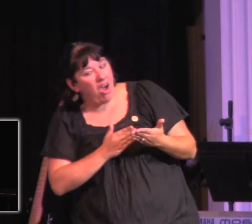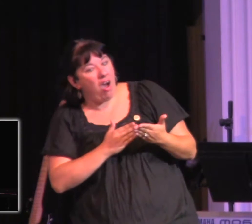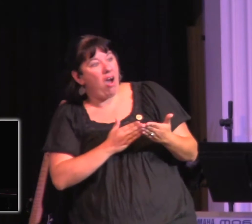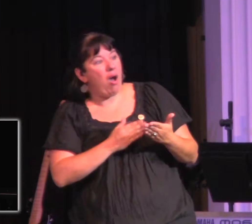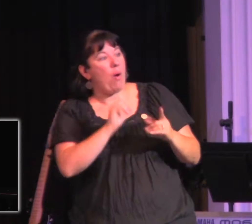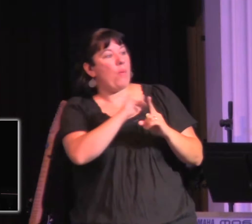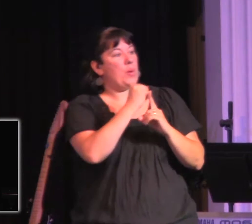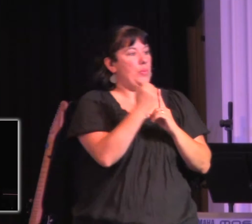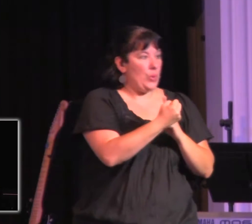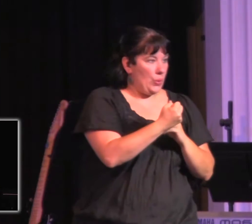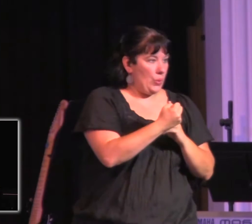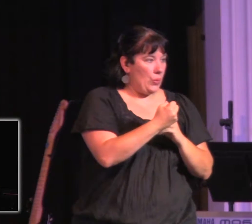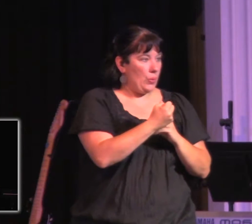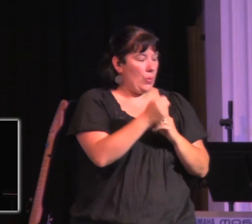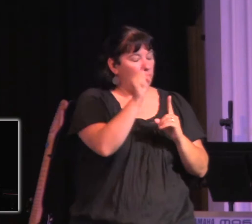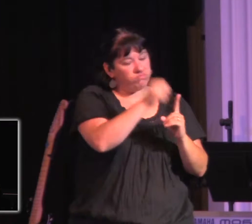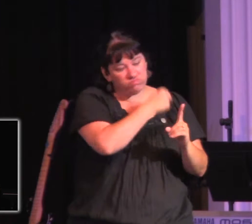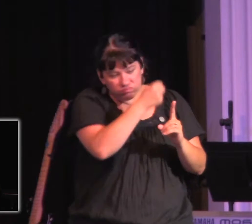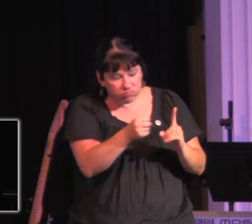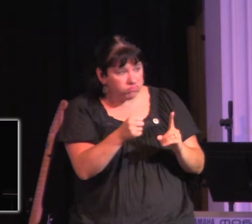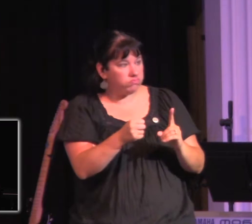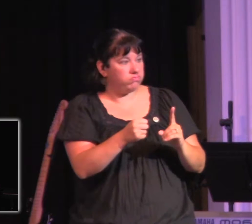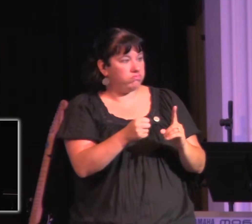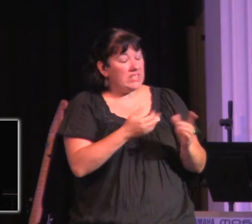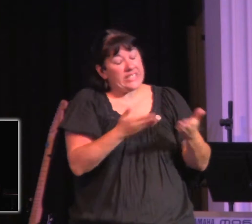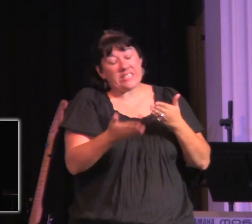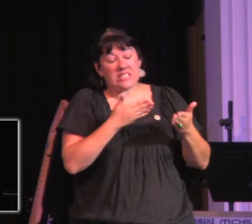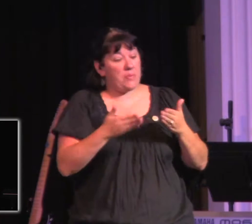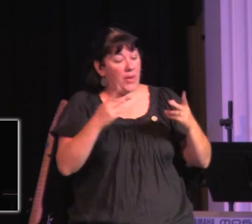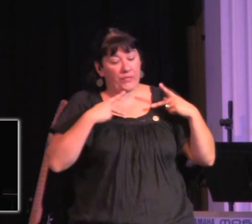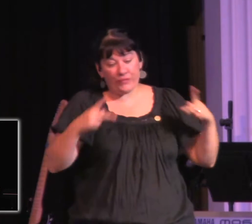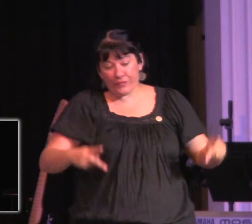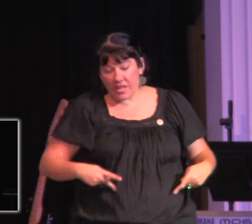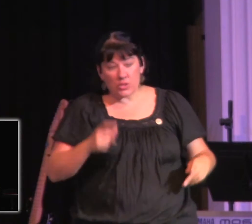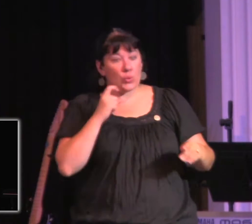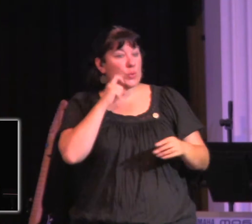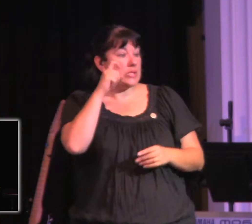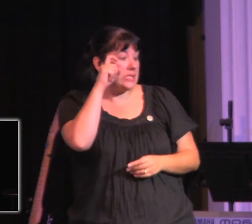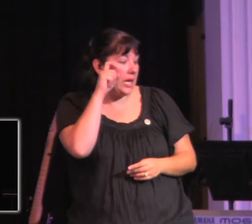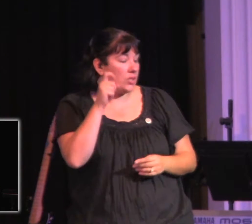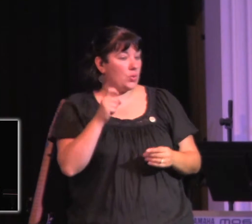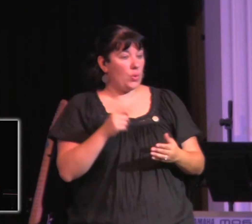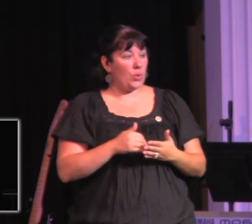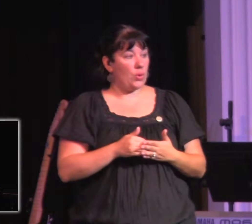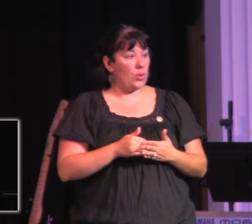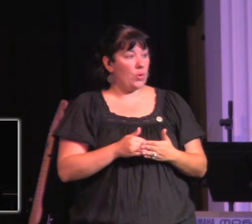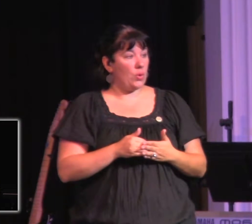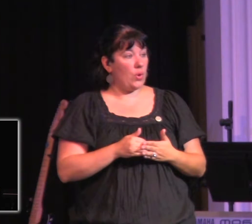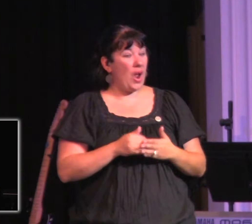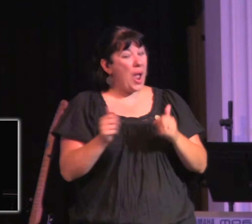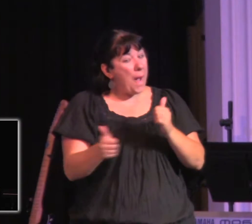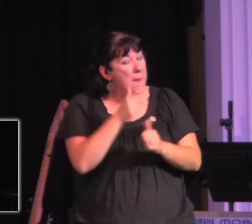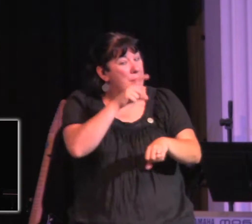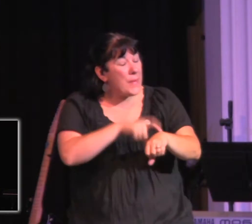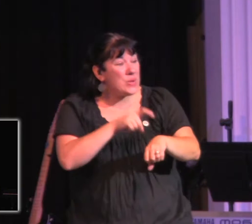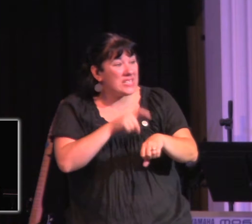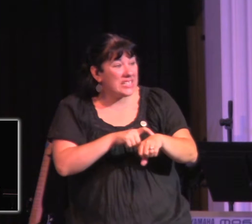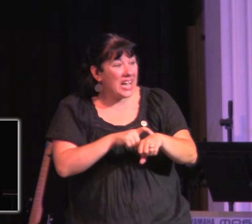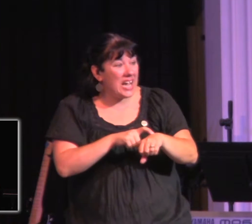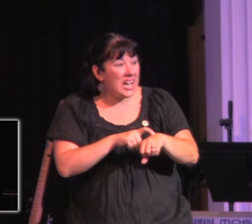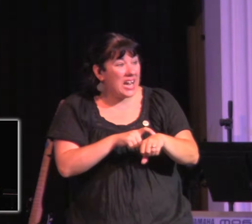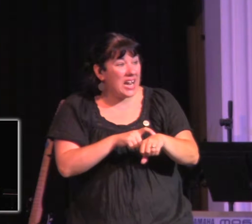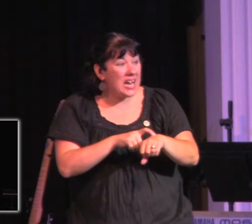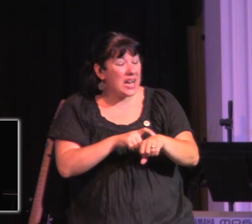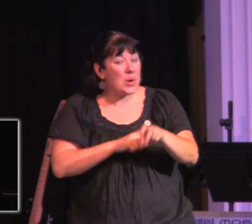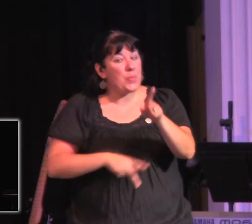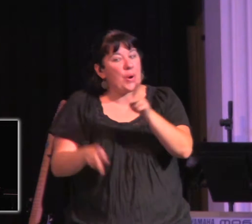physical or sexual, at the hands of those who were supposed to be the ones that were most trusting and most caring and most